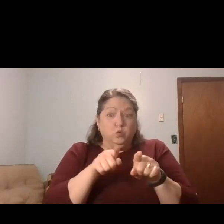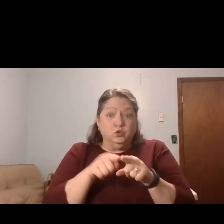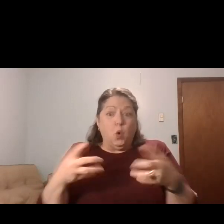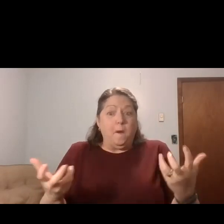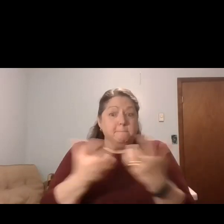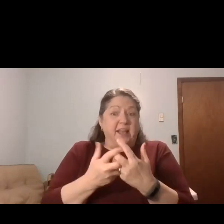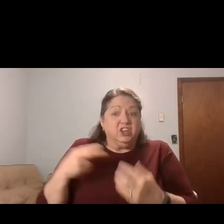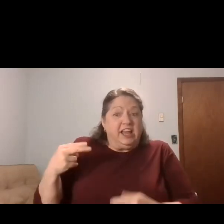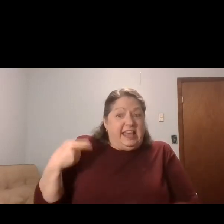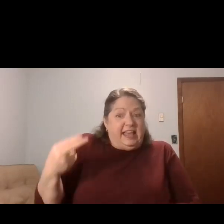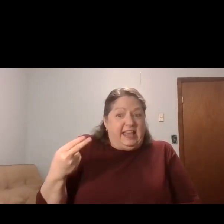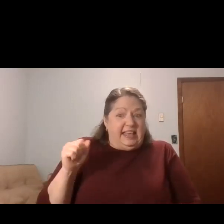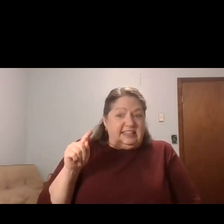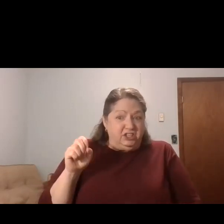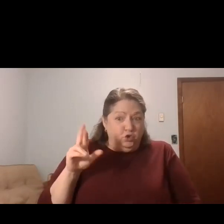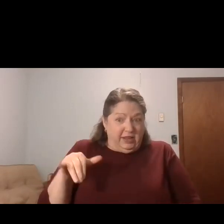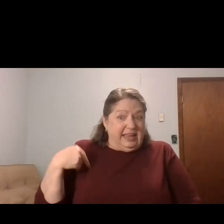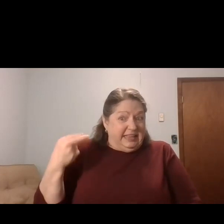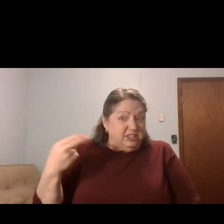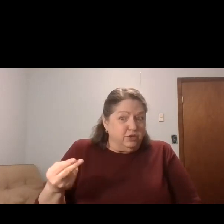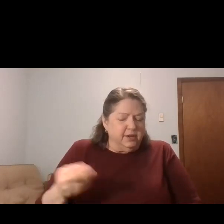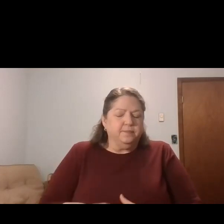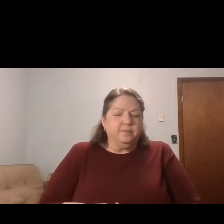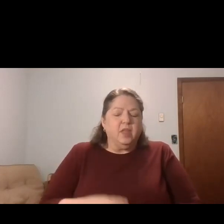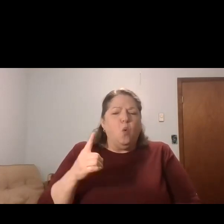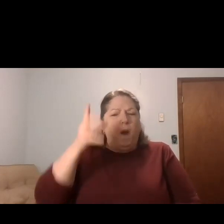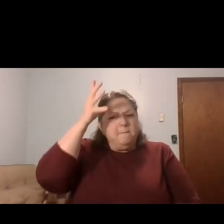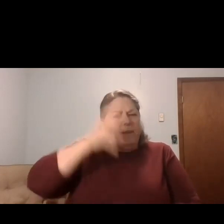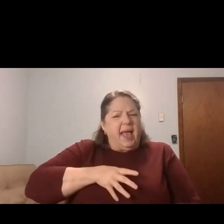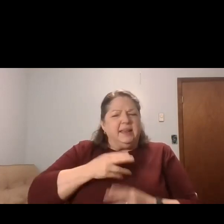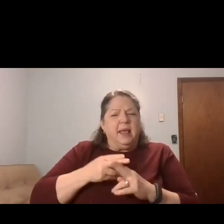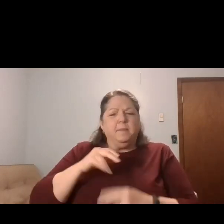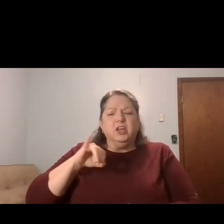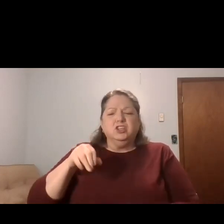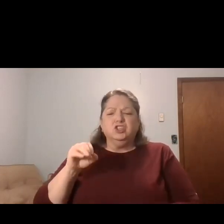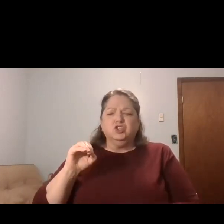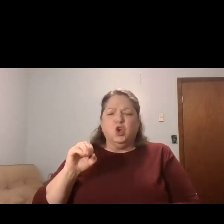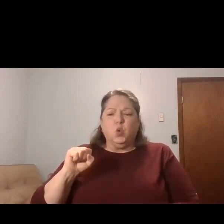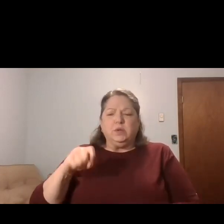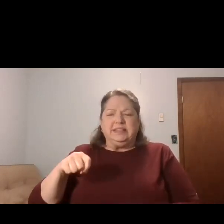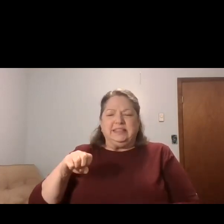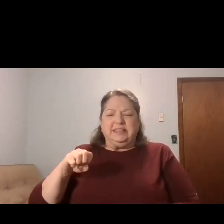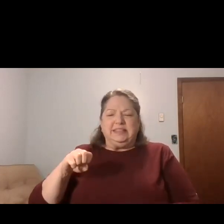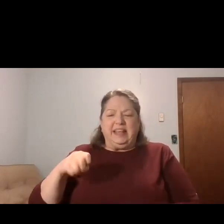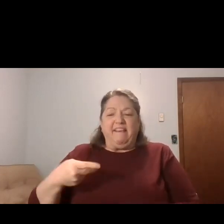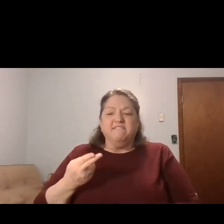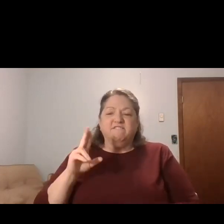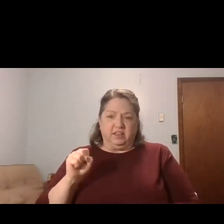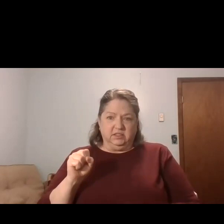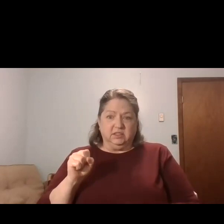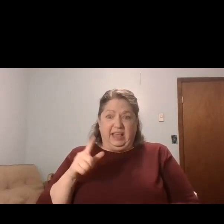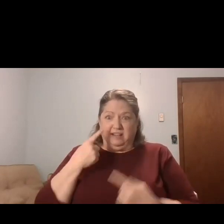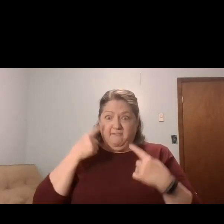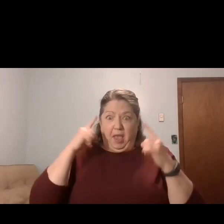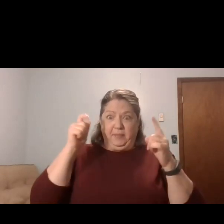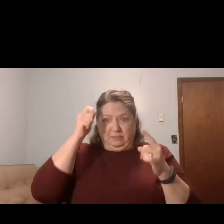Josephus, who is a non-Christian Jewish historian, who was born about 4 years after the resurrection of Jesus Christ, in his